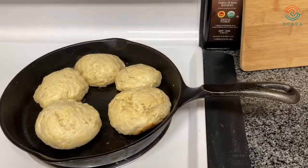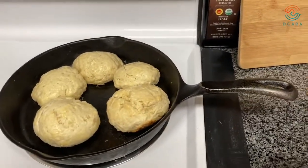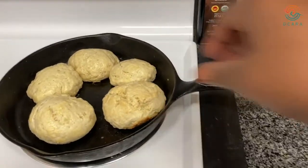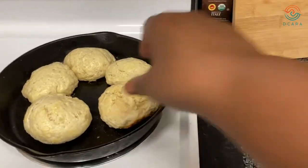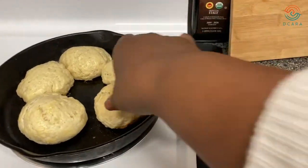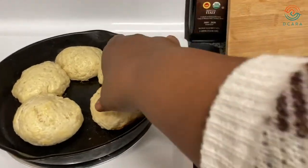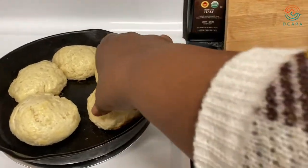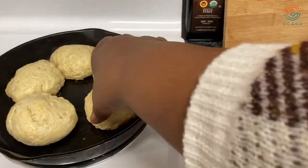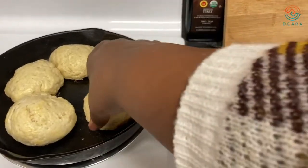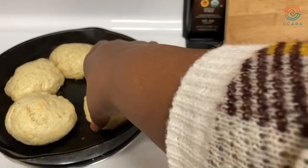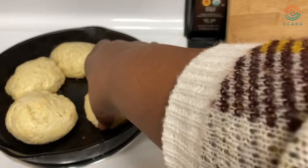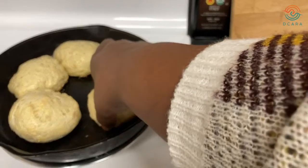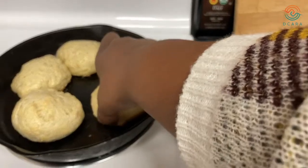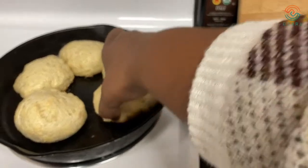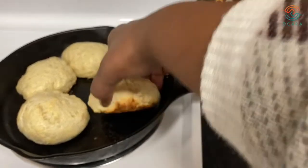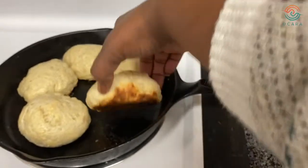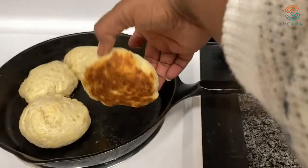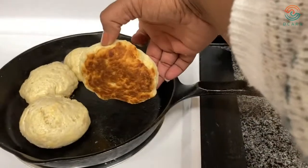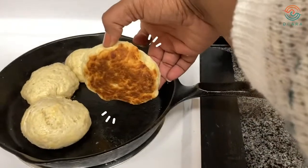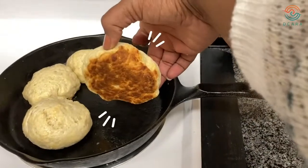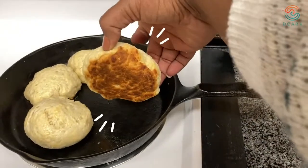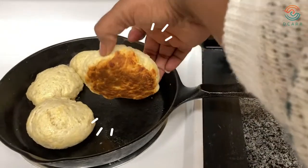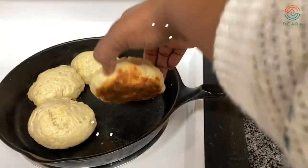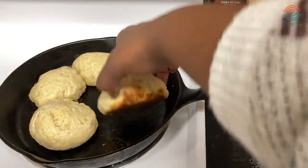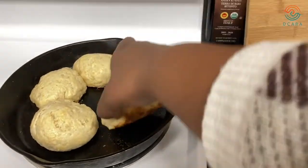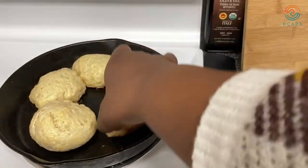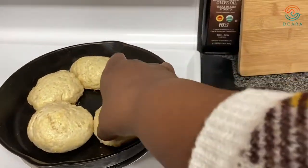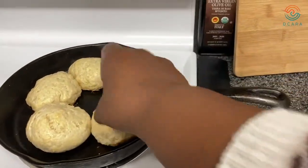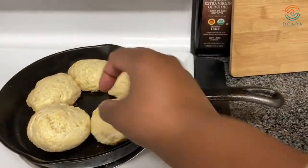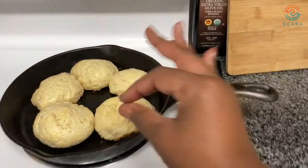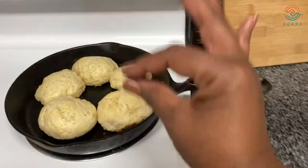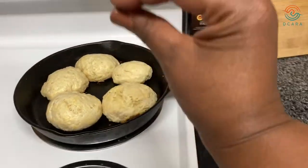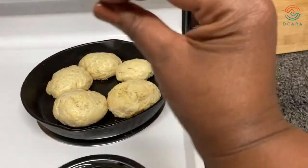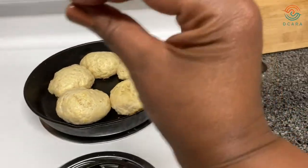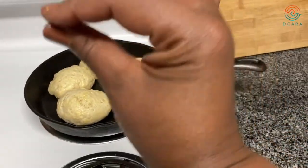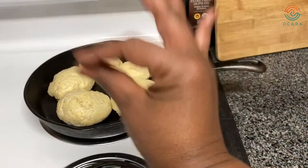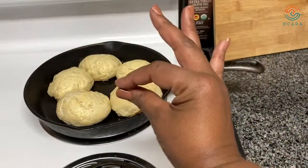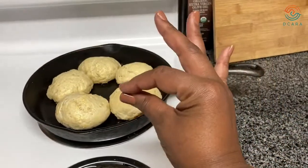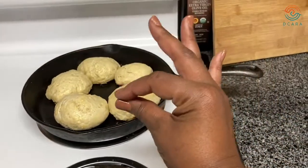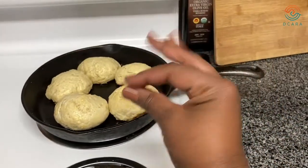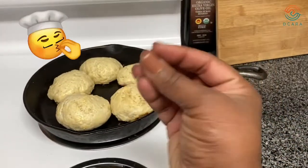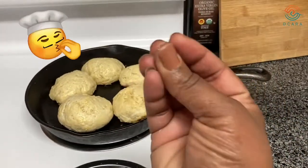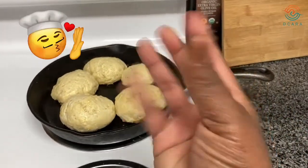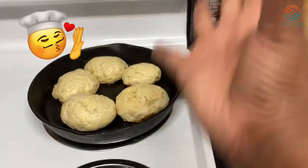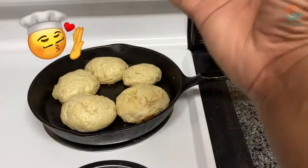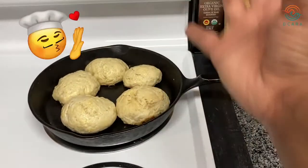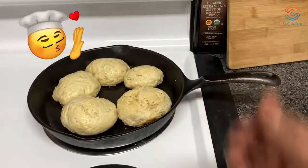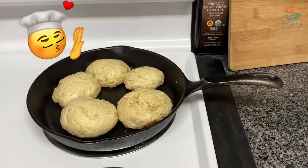Here are the results. Check out the bottom. Perfect. Mwah.